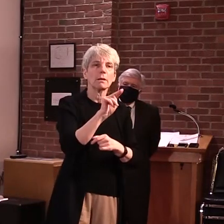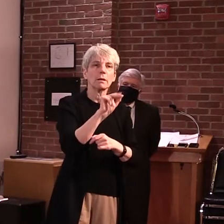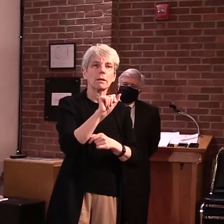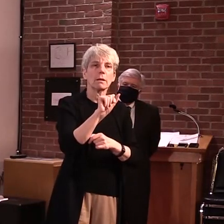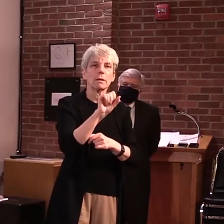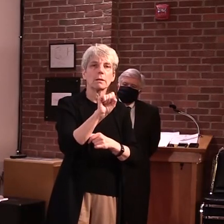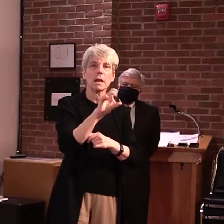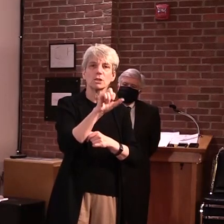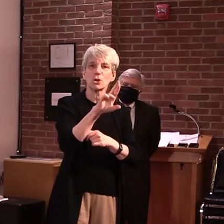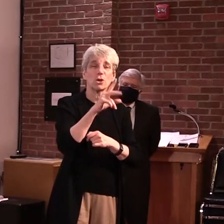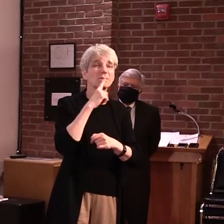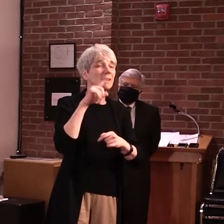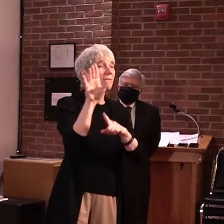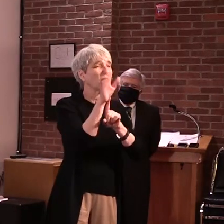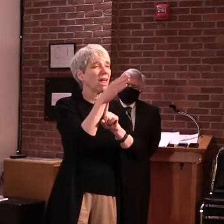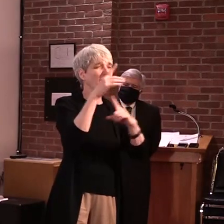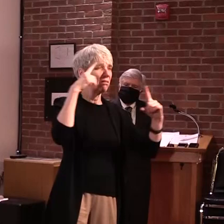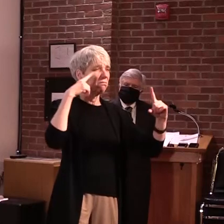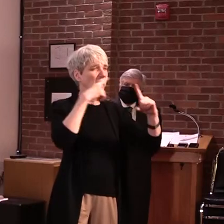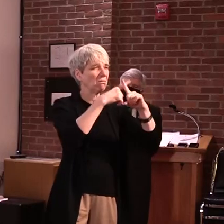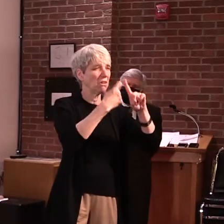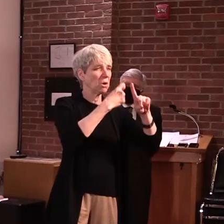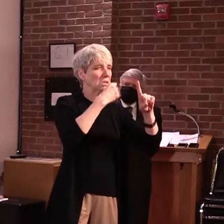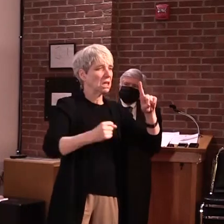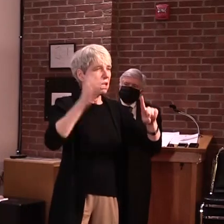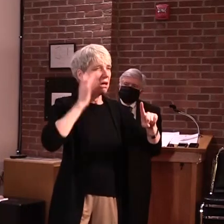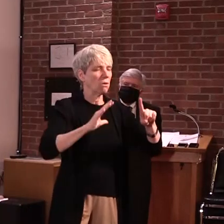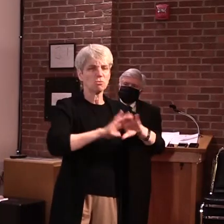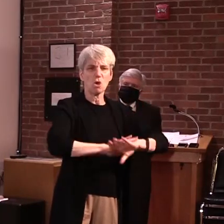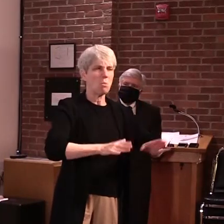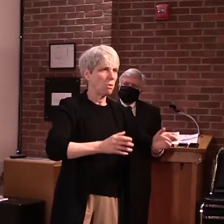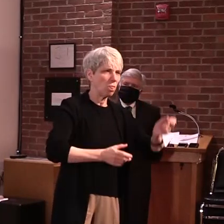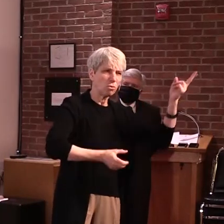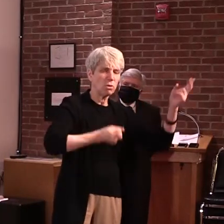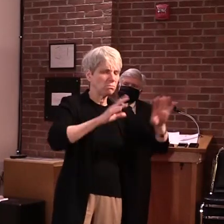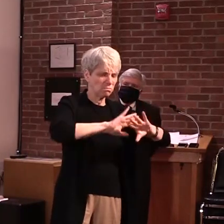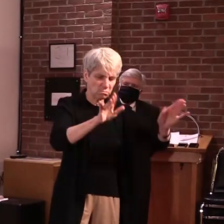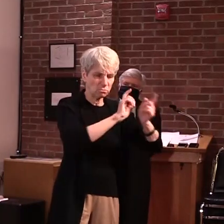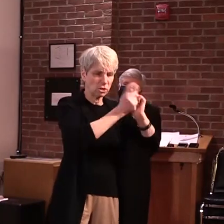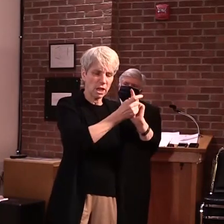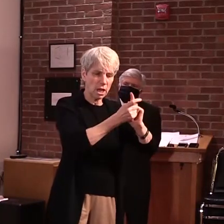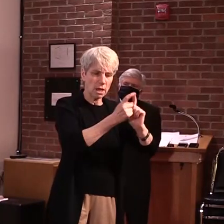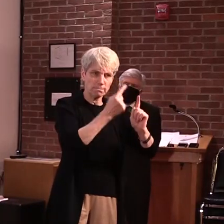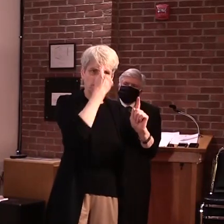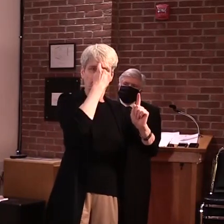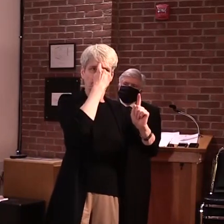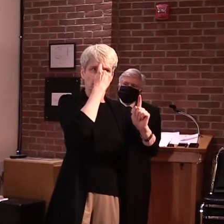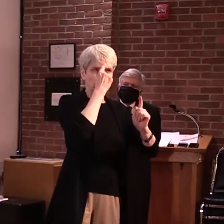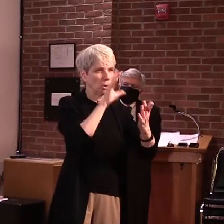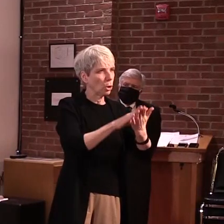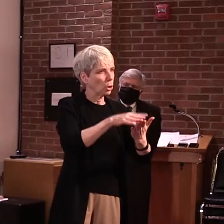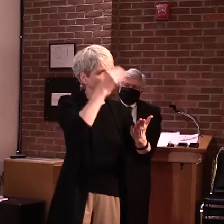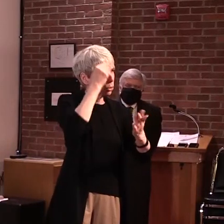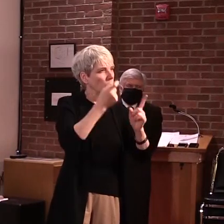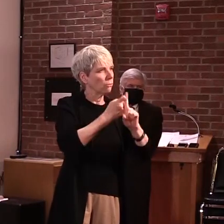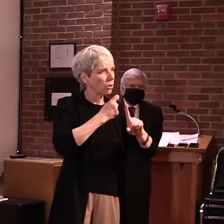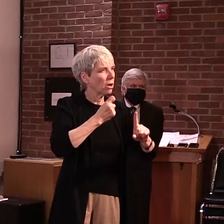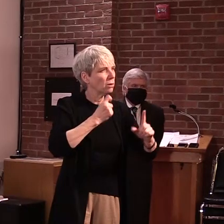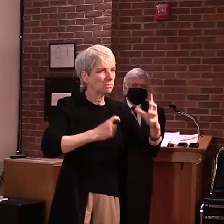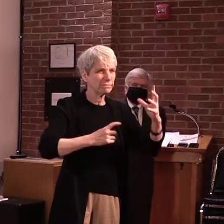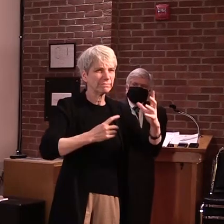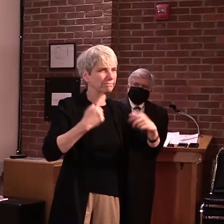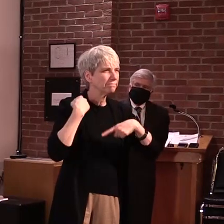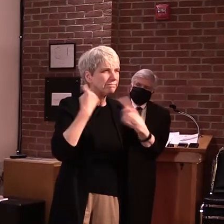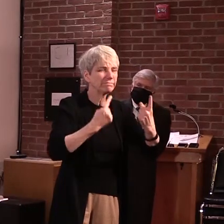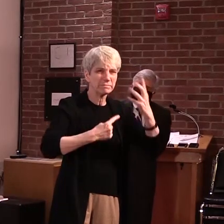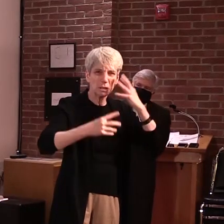coming together for the common cause. I don't want this to be just a moment in time. I want this to be